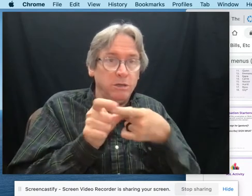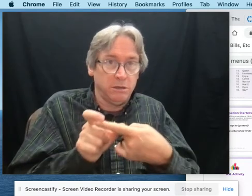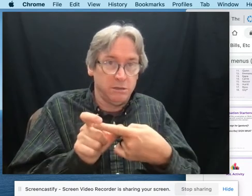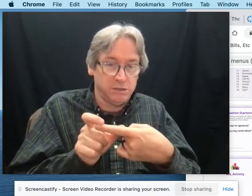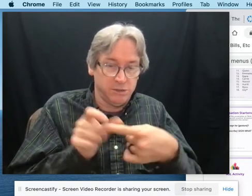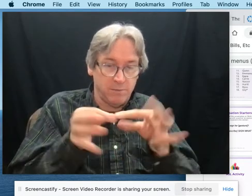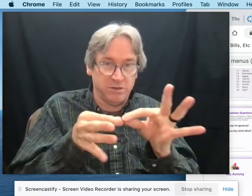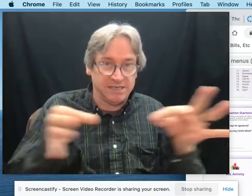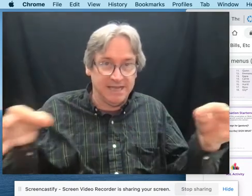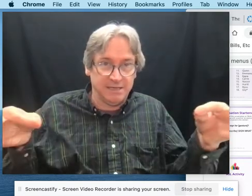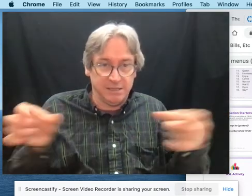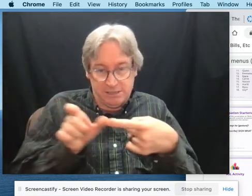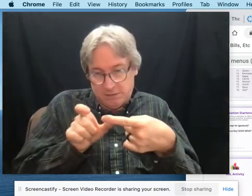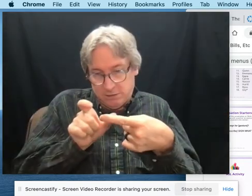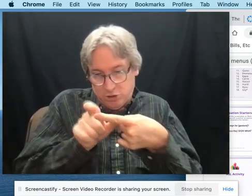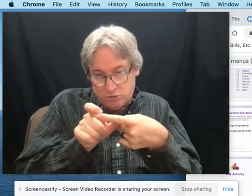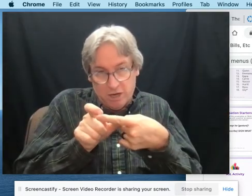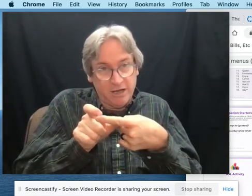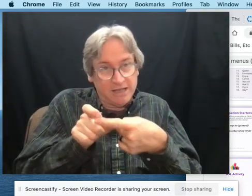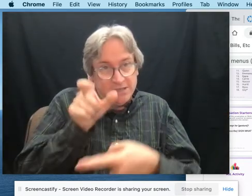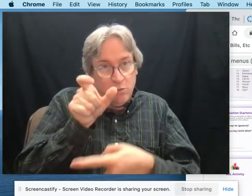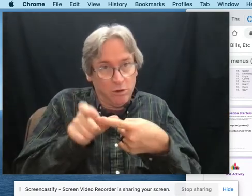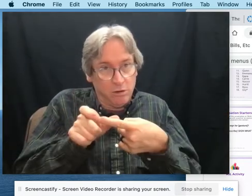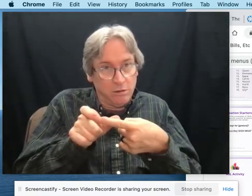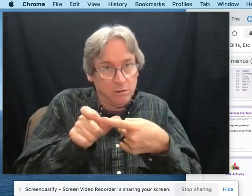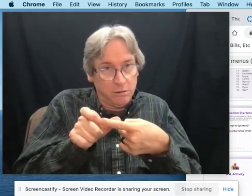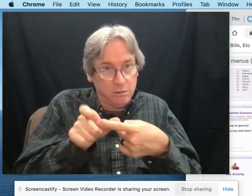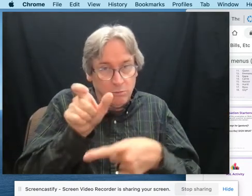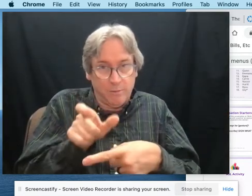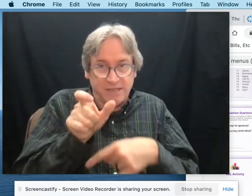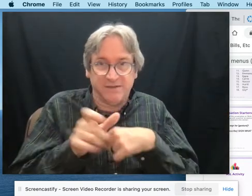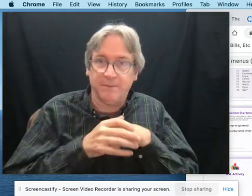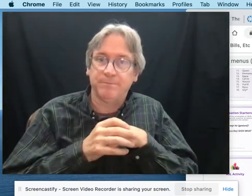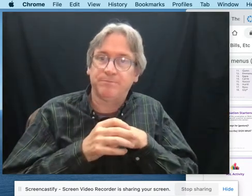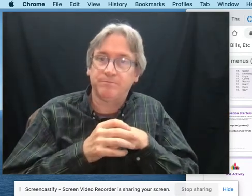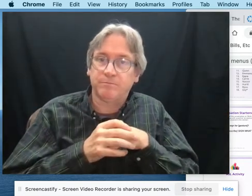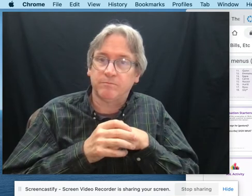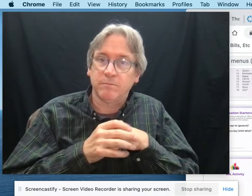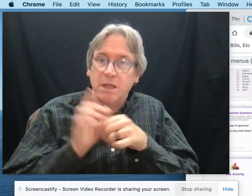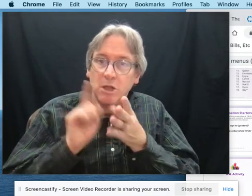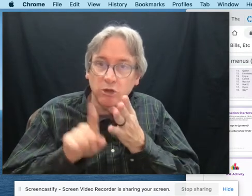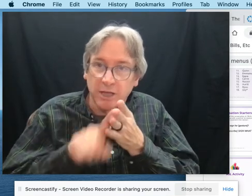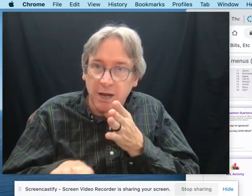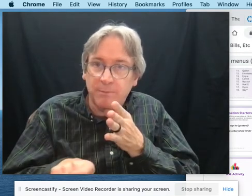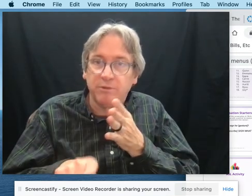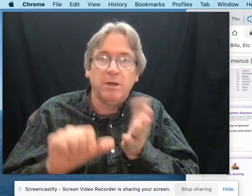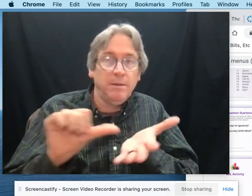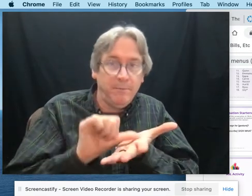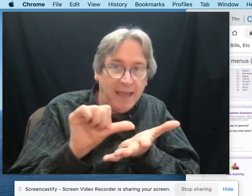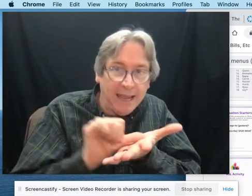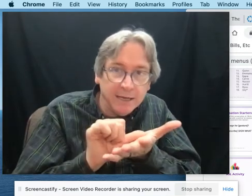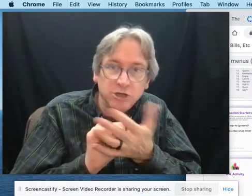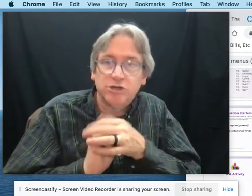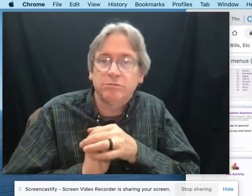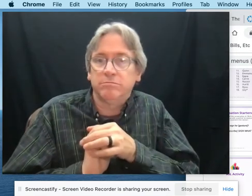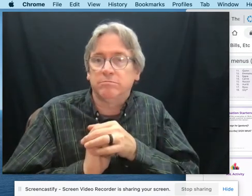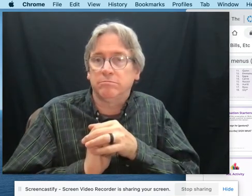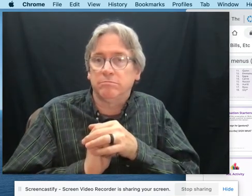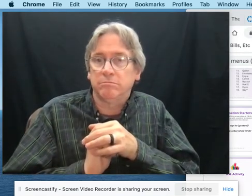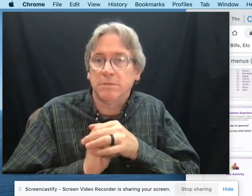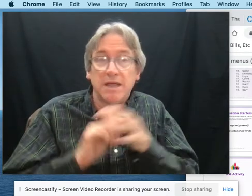Word. So remember, there's a sentence, and that's the word, one piece of it. Look it up. Page.